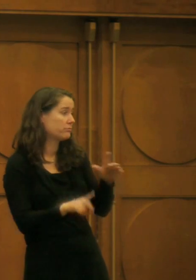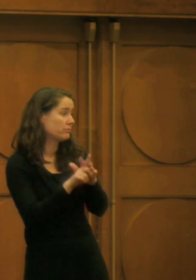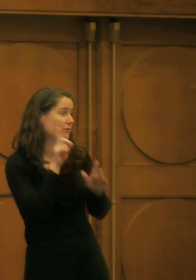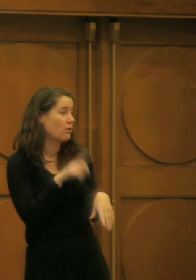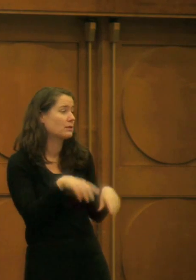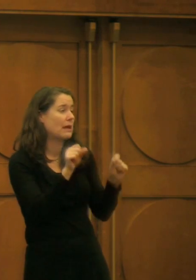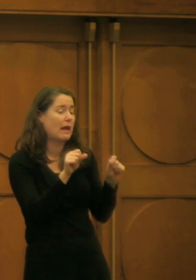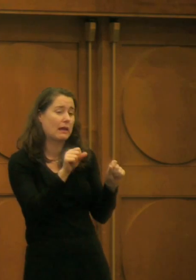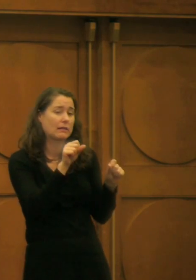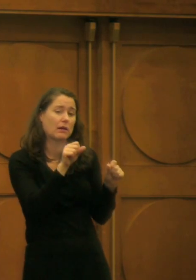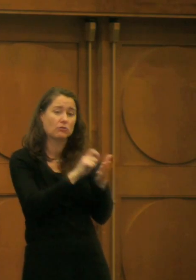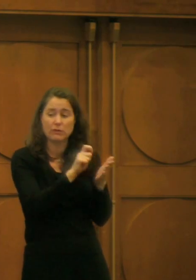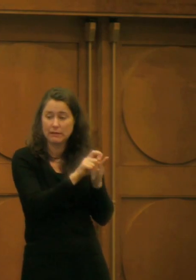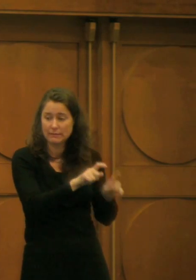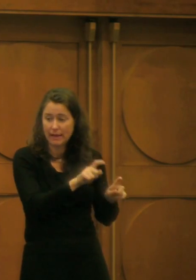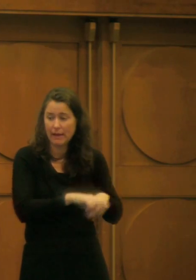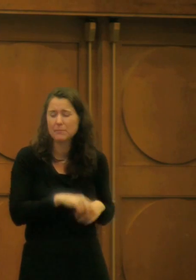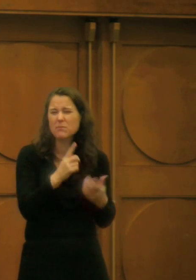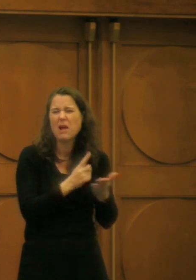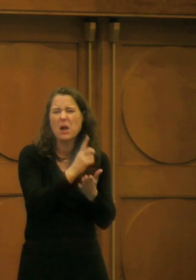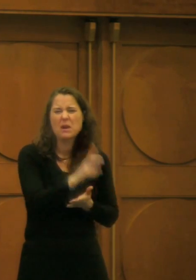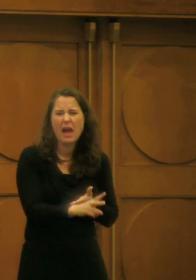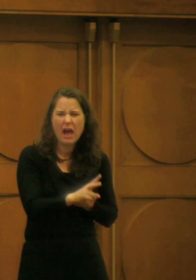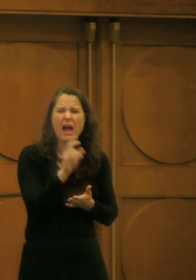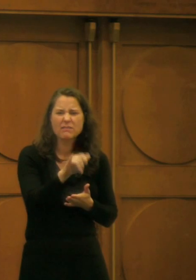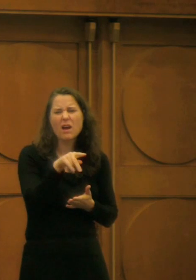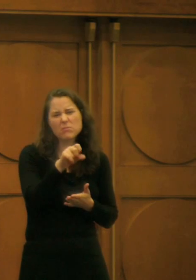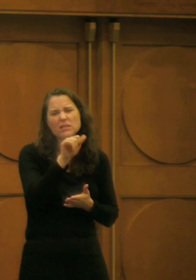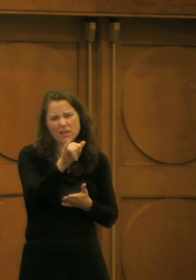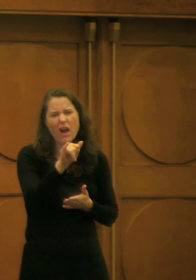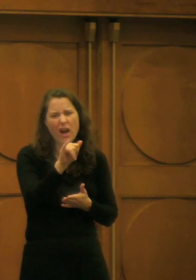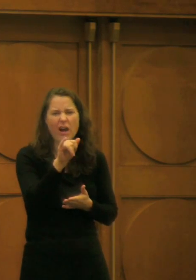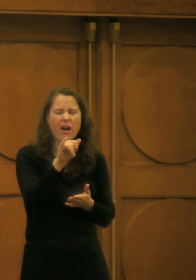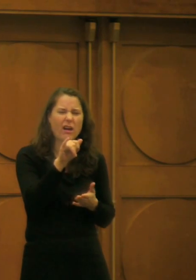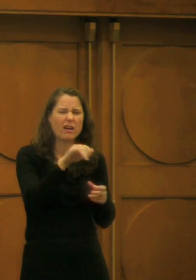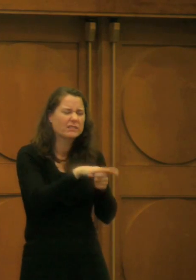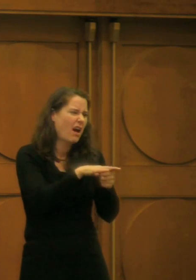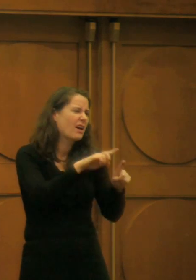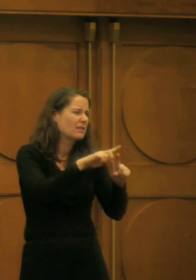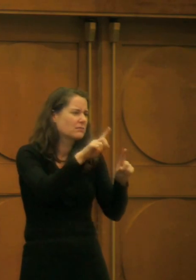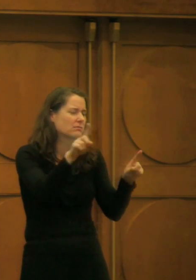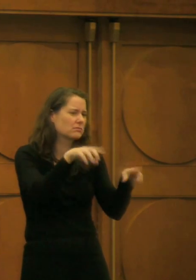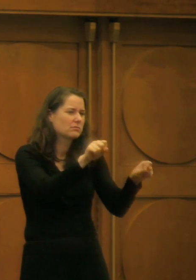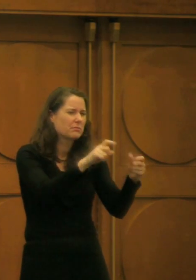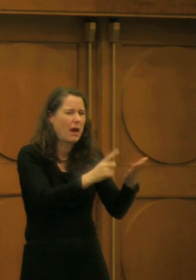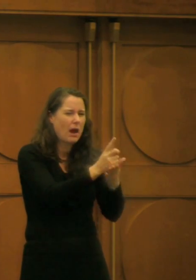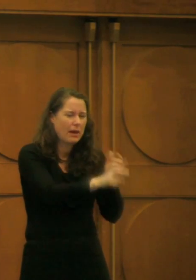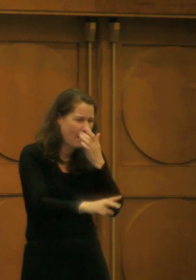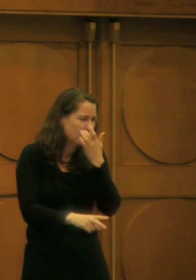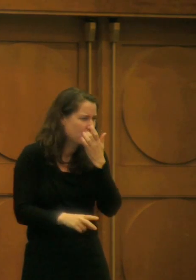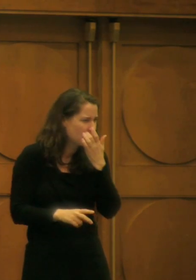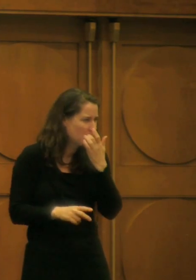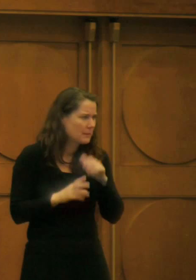to take about 1.5 hours. Again, it's computer-based. It's going to be at a PSI site. I'm going to show you that in a minute. And those are proctored sites